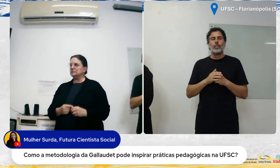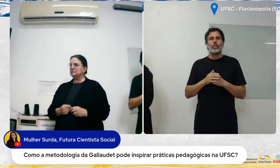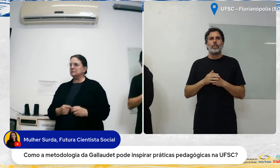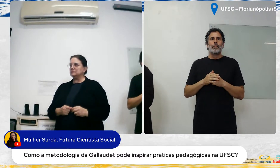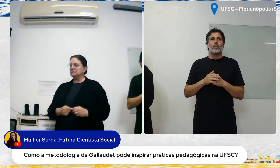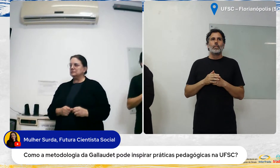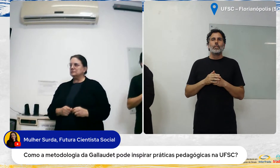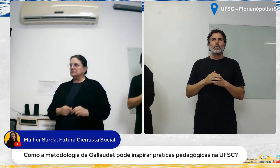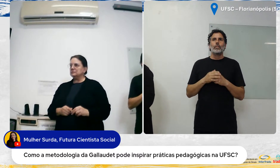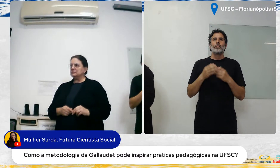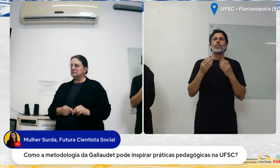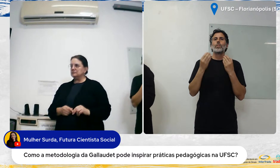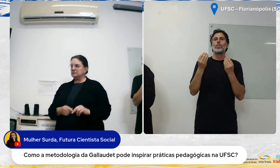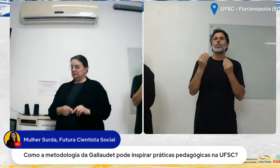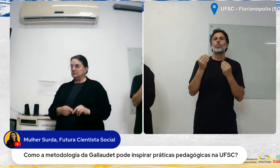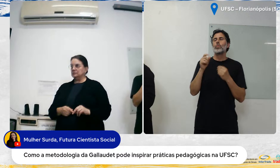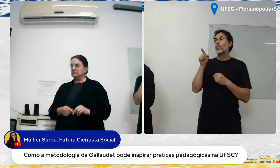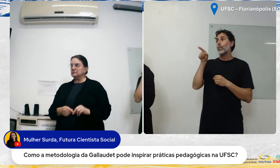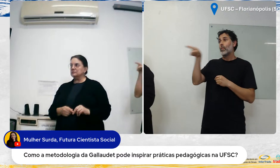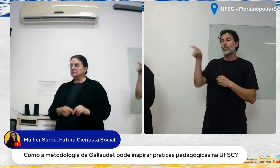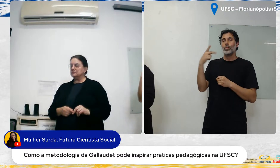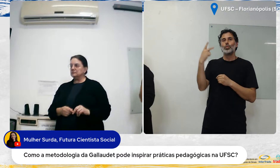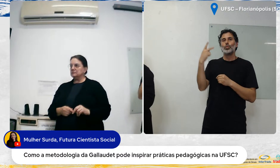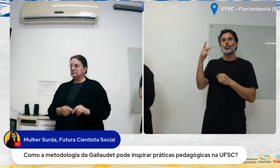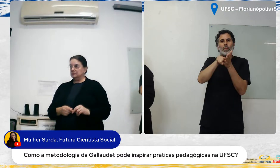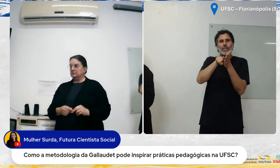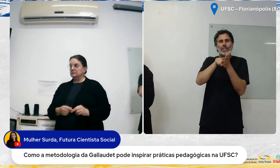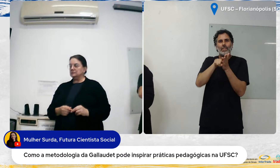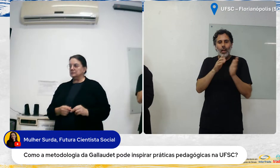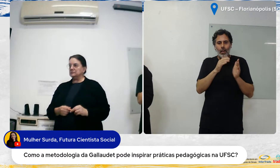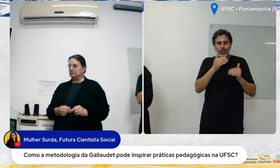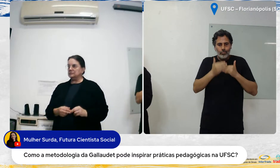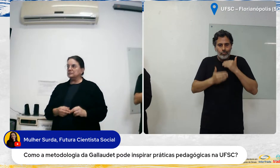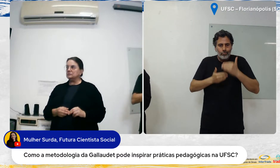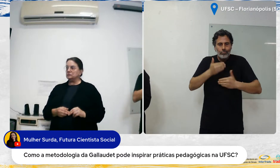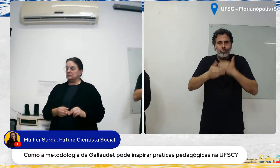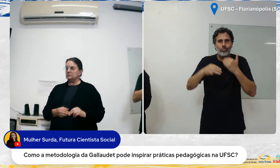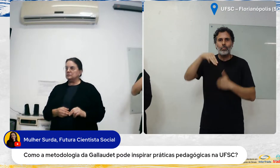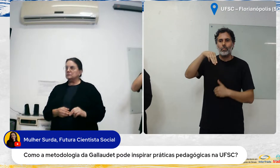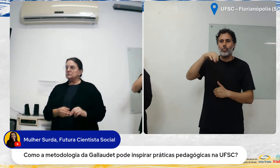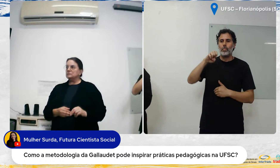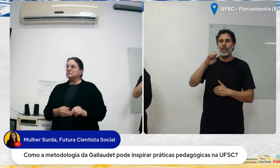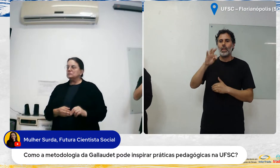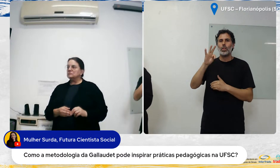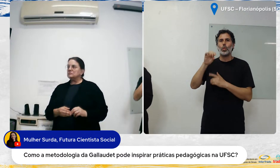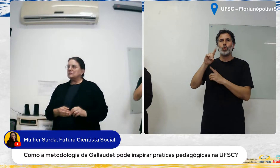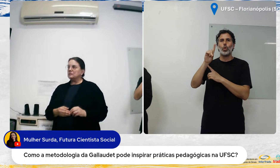what you've been doing, your methodology of approaching philosophy at Gallaudet,